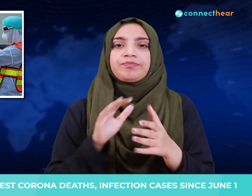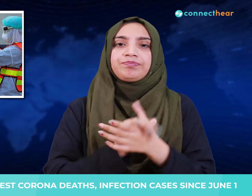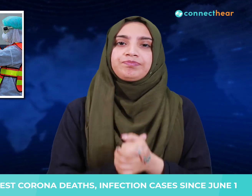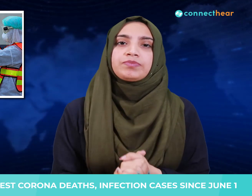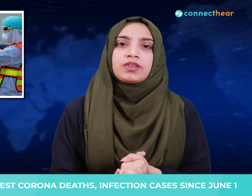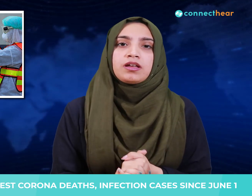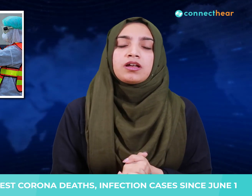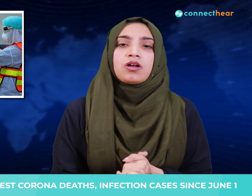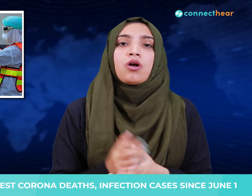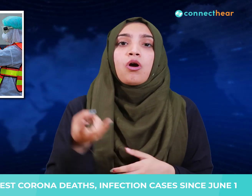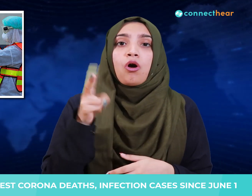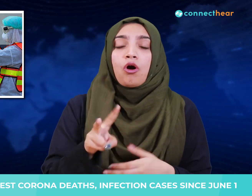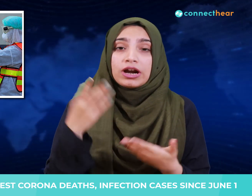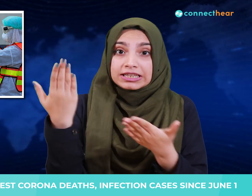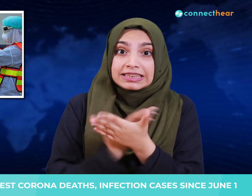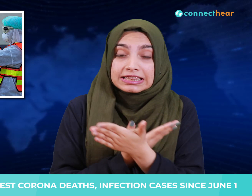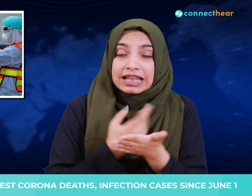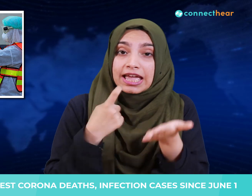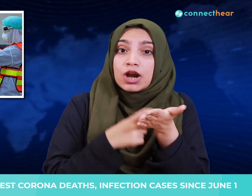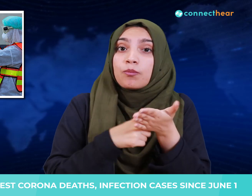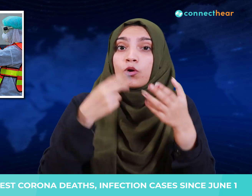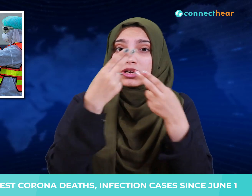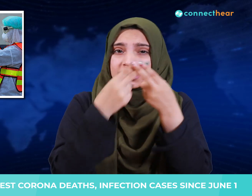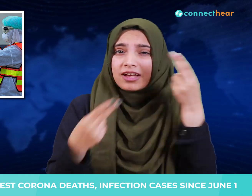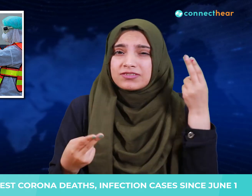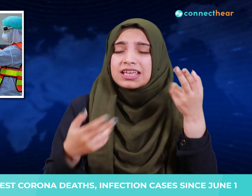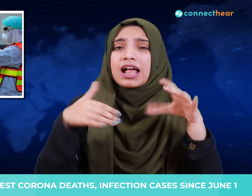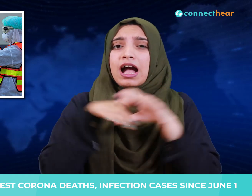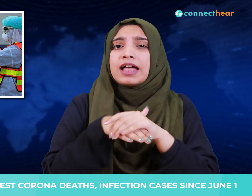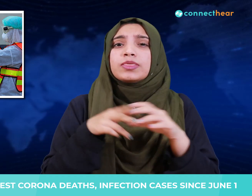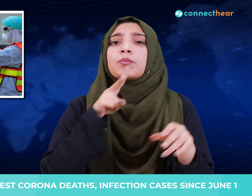According to the latest update issued by the NCOC,